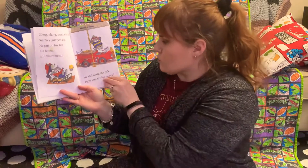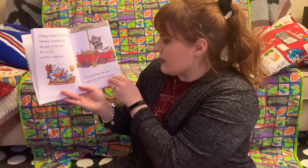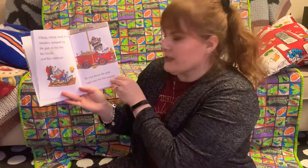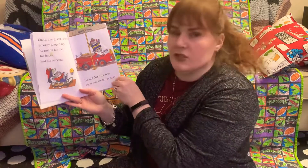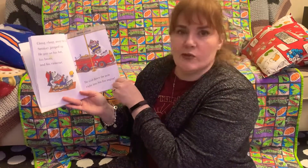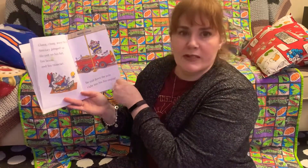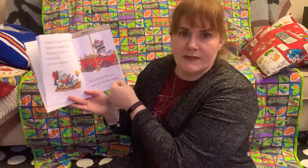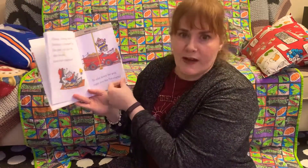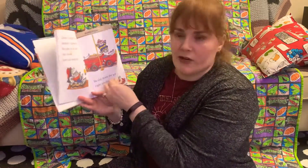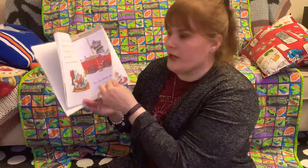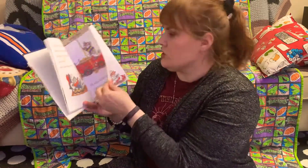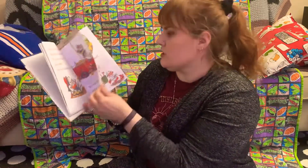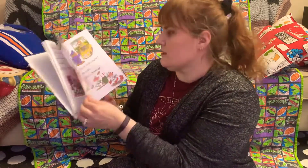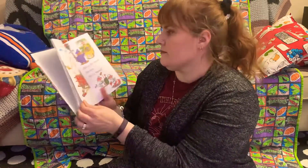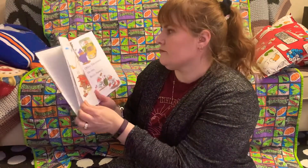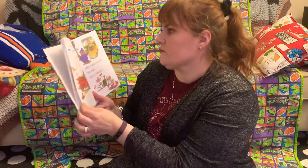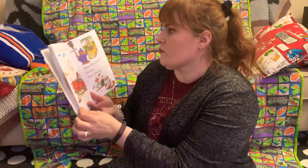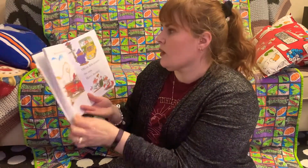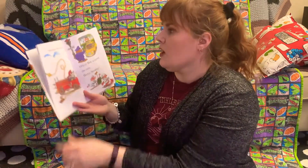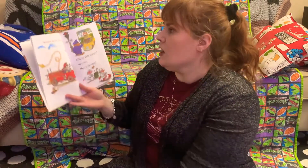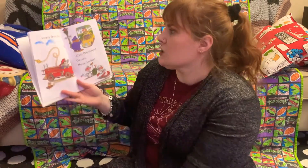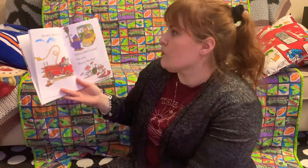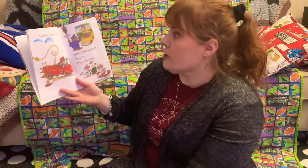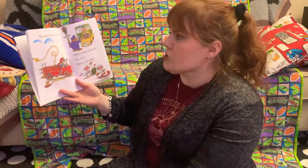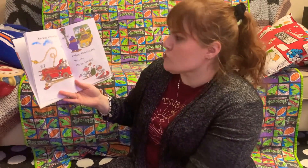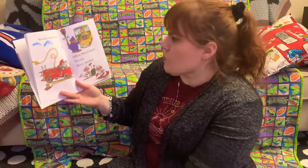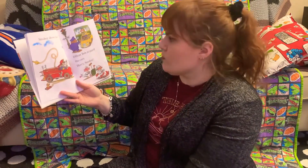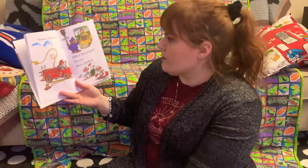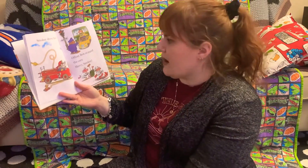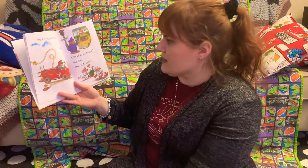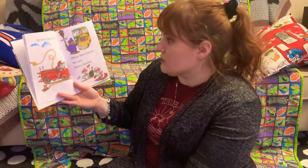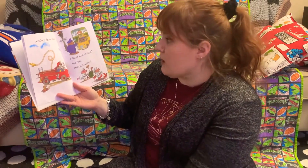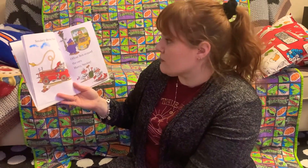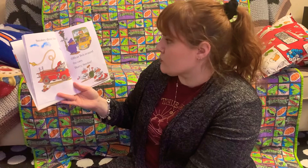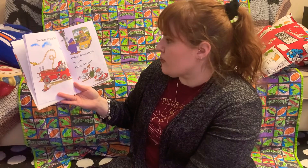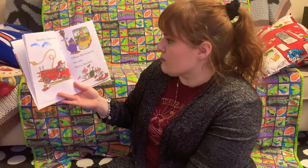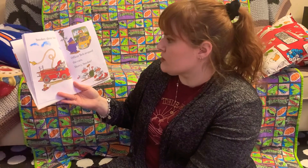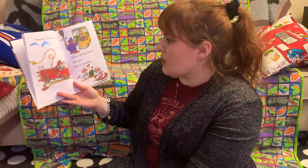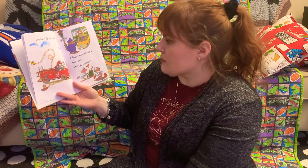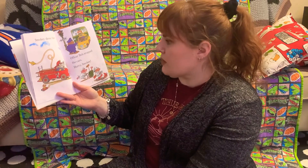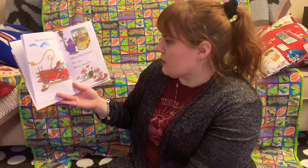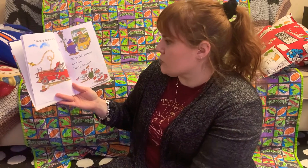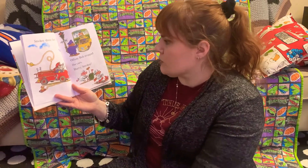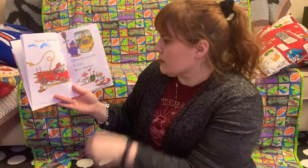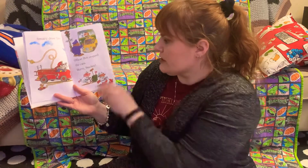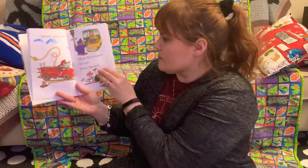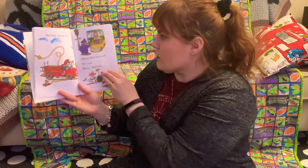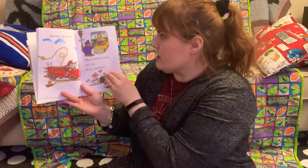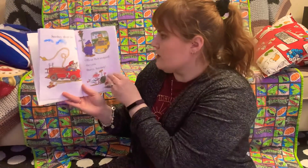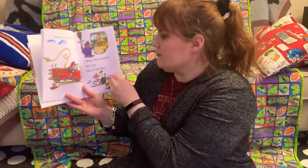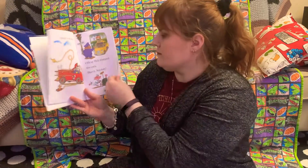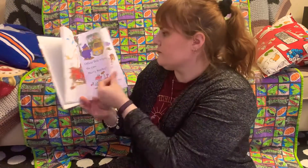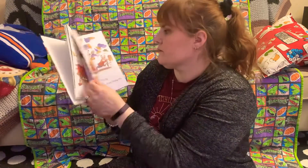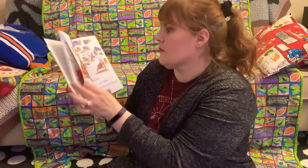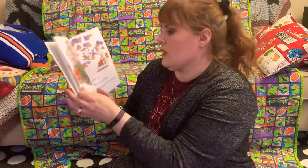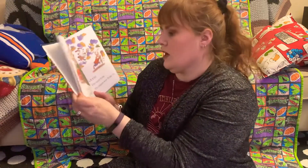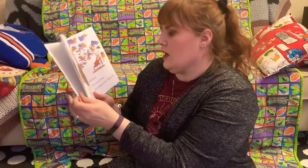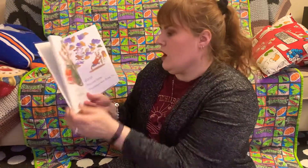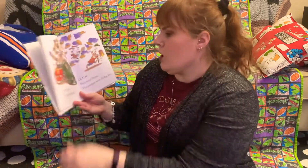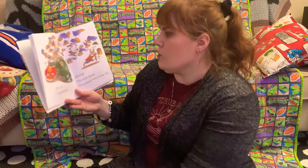into his fire engine. Smokey drove fast. Officer Bob stopped the cars. "Hurry, Smokey." "Oh no,